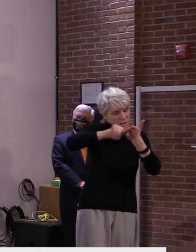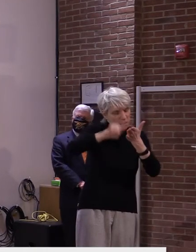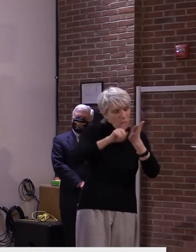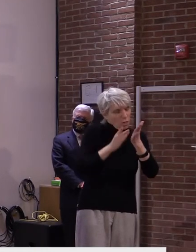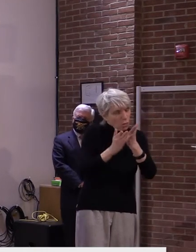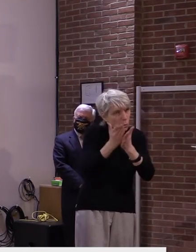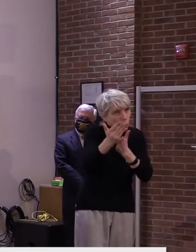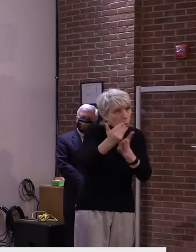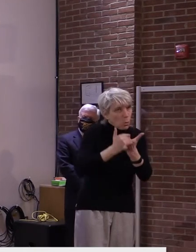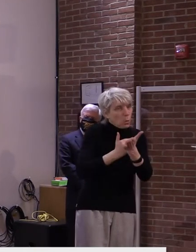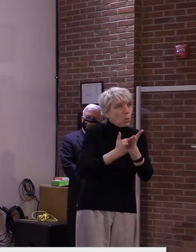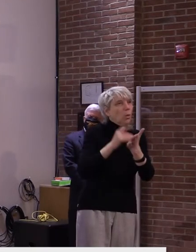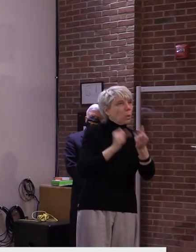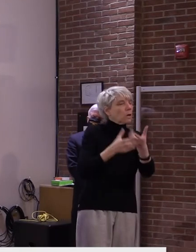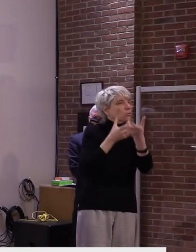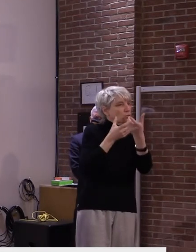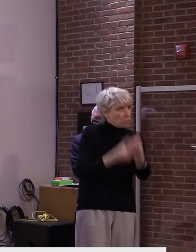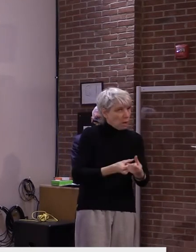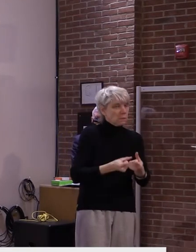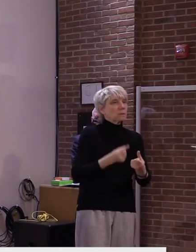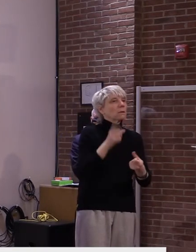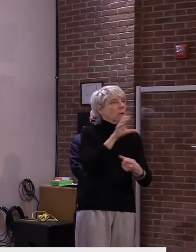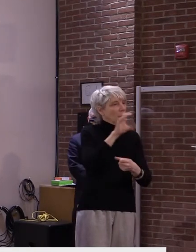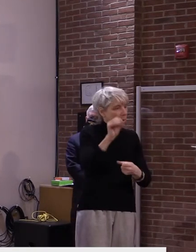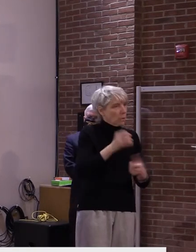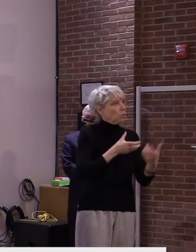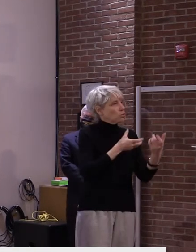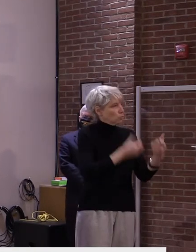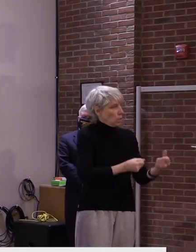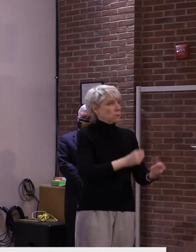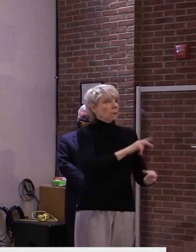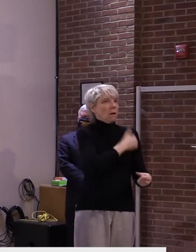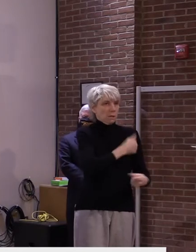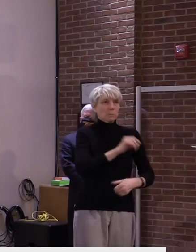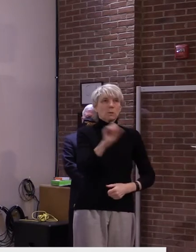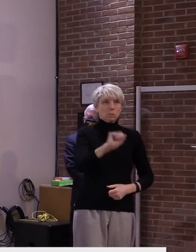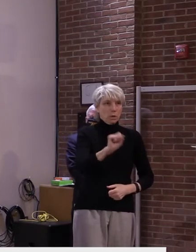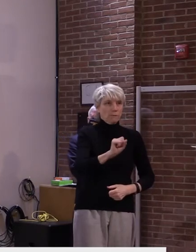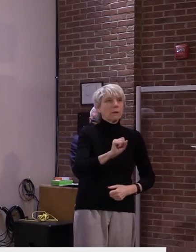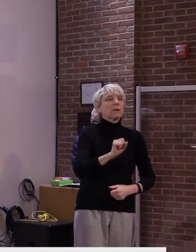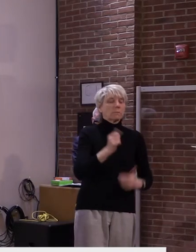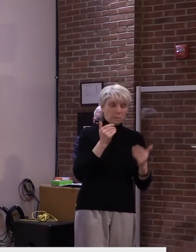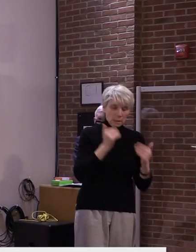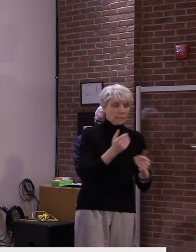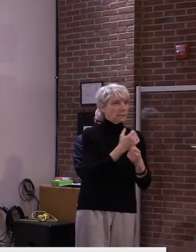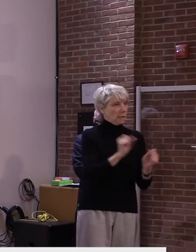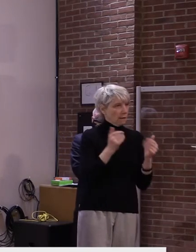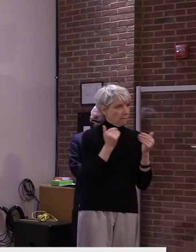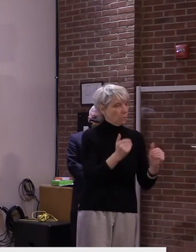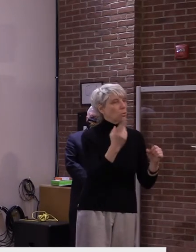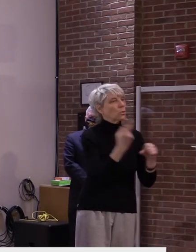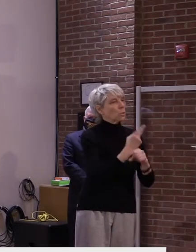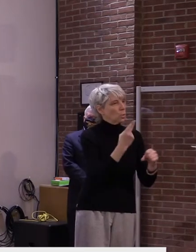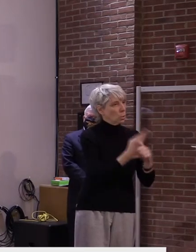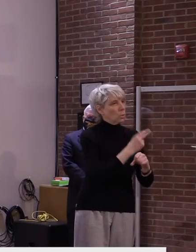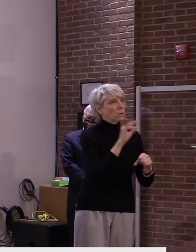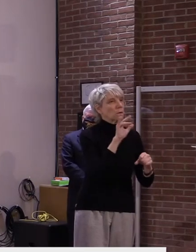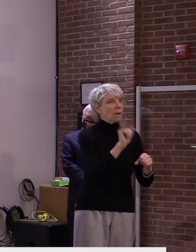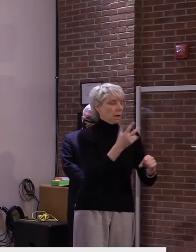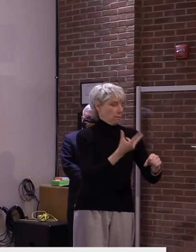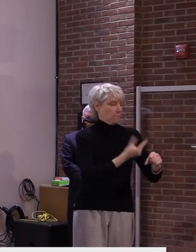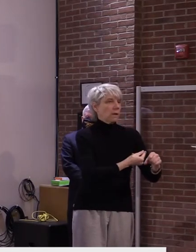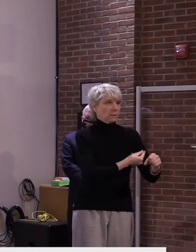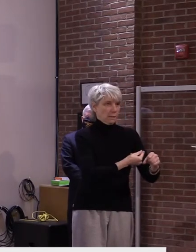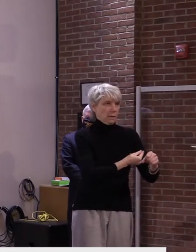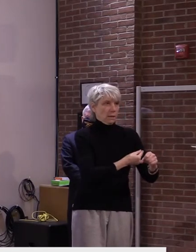vaccine and in Springfield Hospital. We appreciate the hospital's proactive efforts in alerting us about the situation